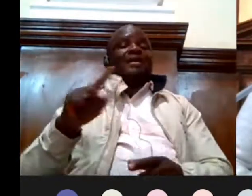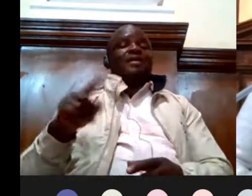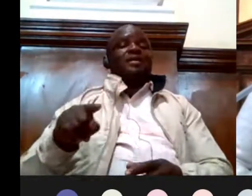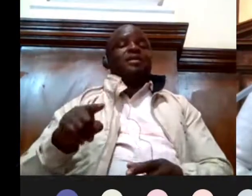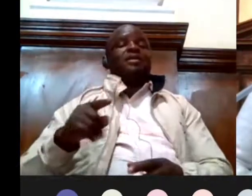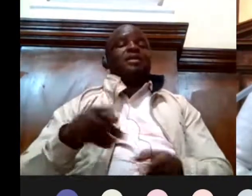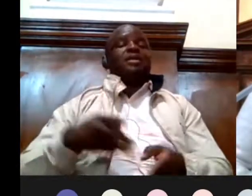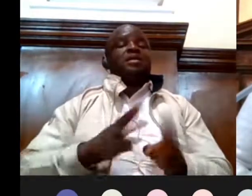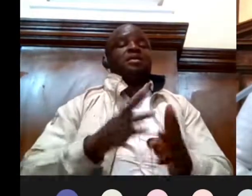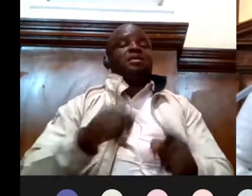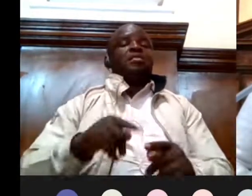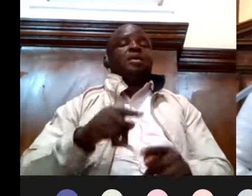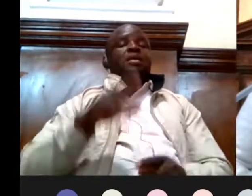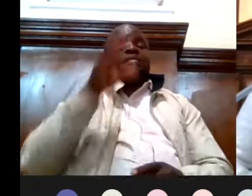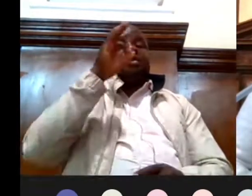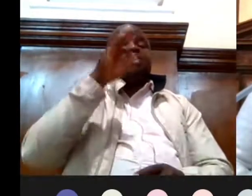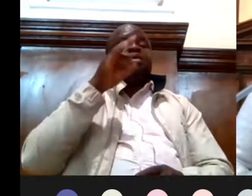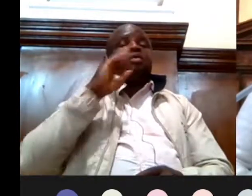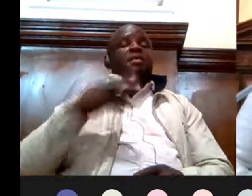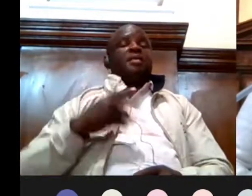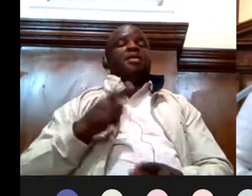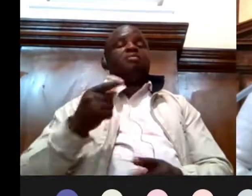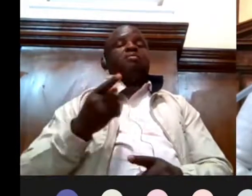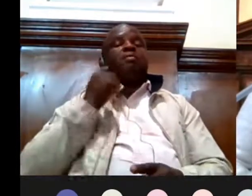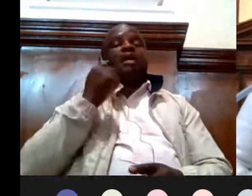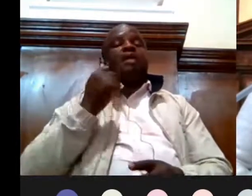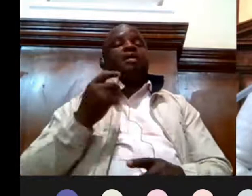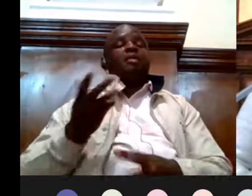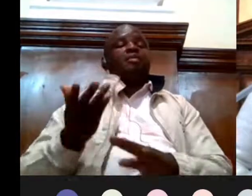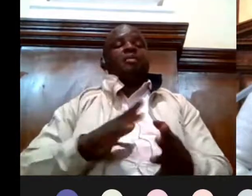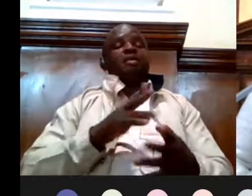woman was killed by the husband last week, Wambulal.